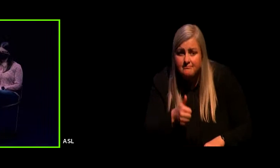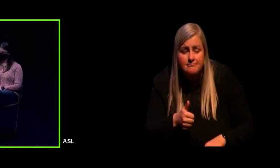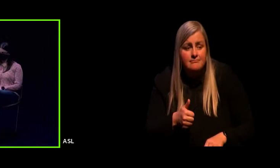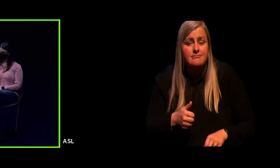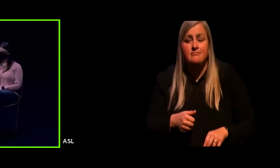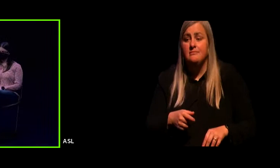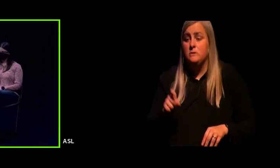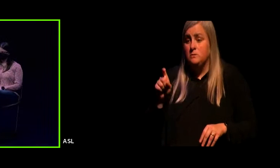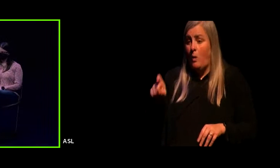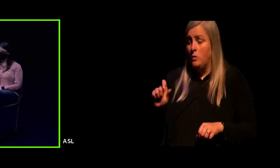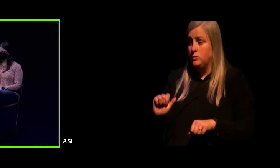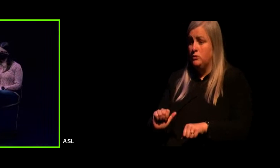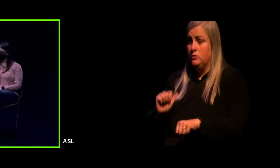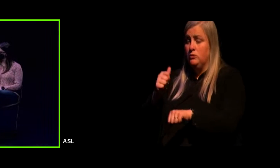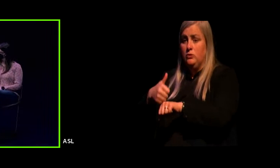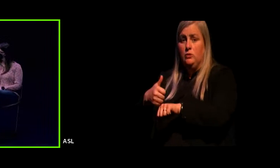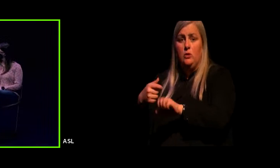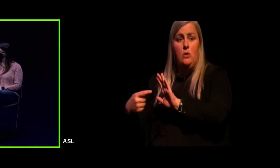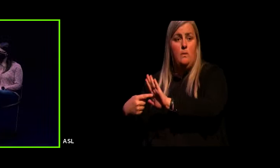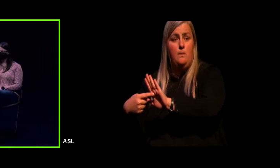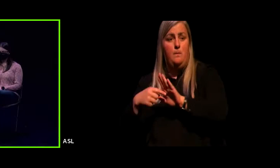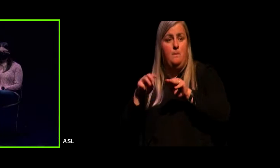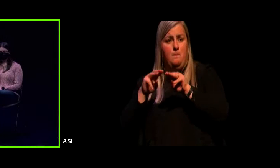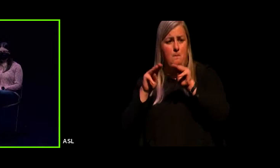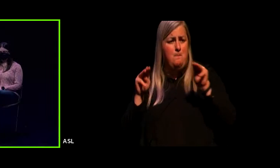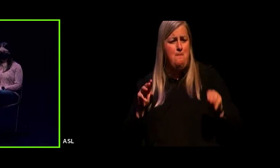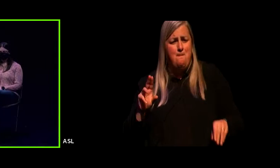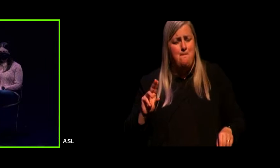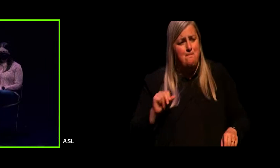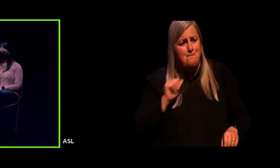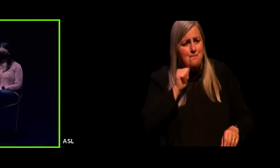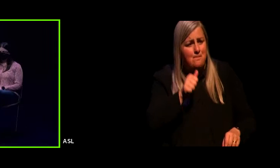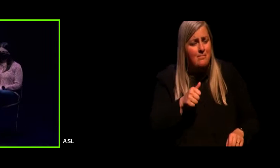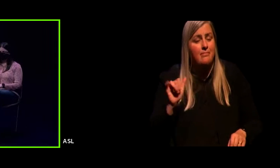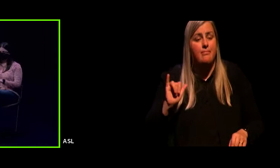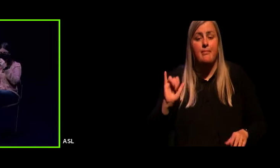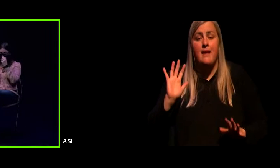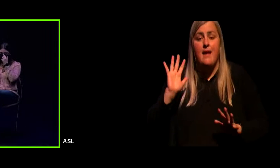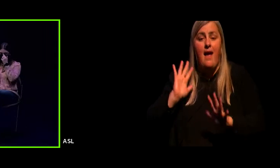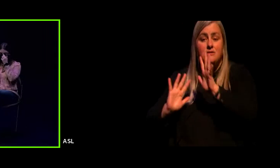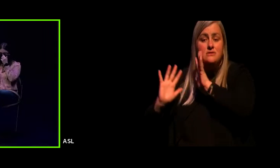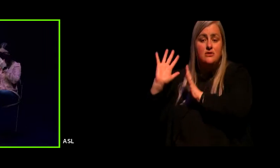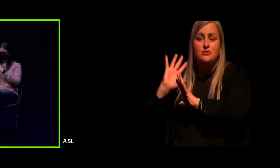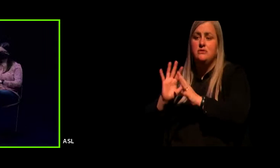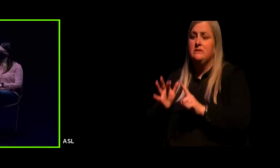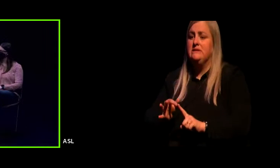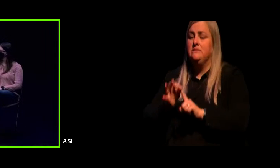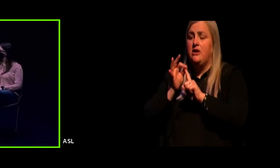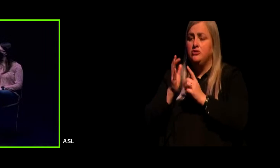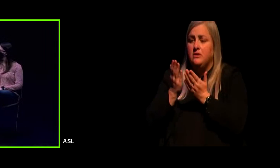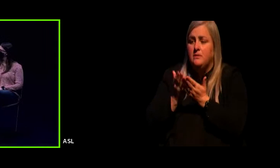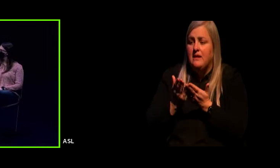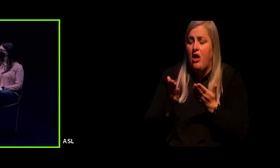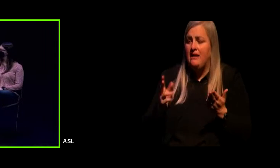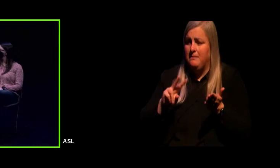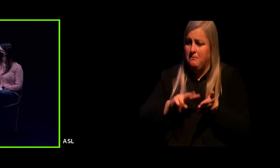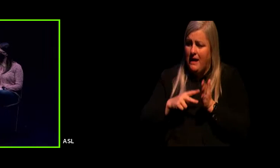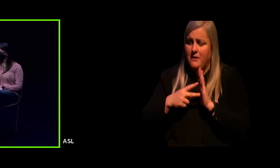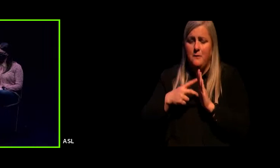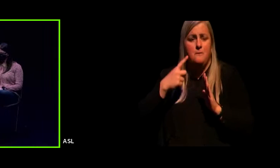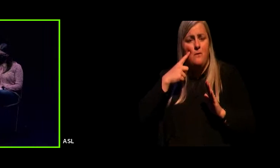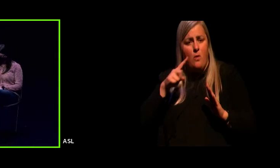be displayed, like ancestors, for example, and special belongings that are meant for ceremonies. So